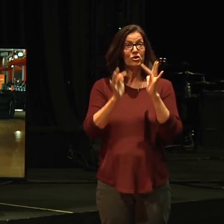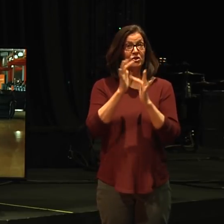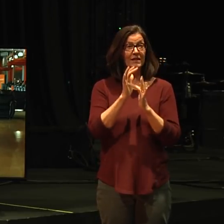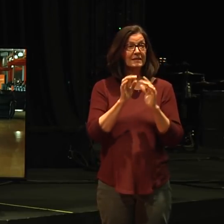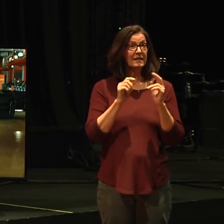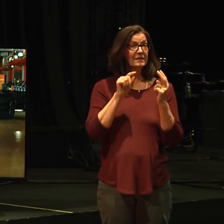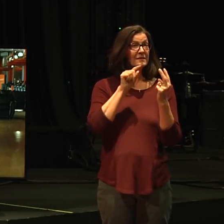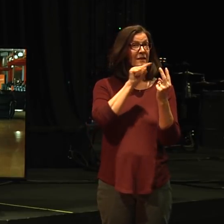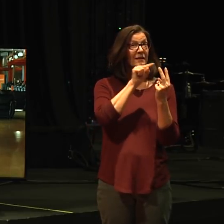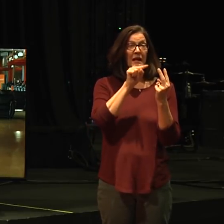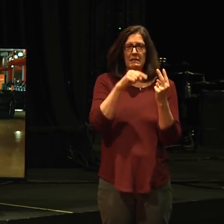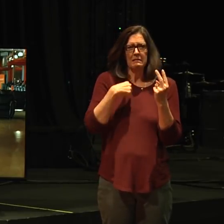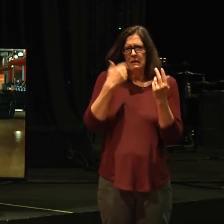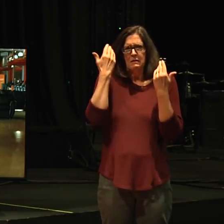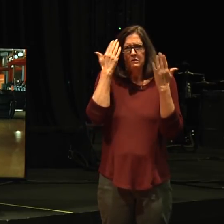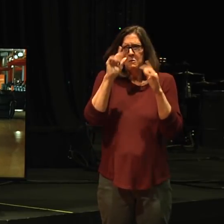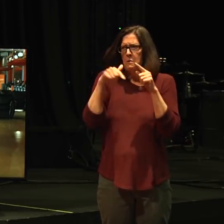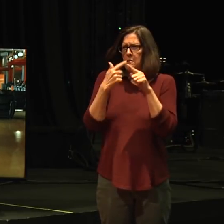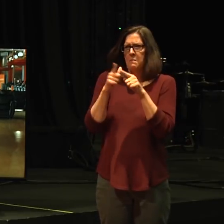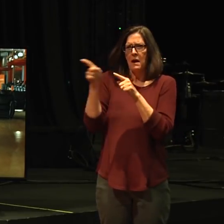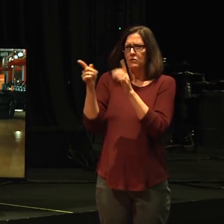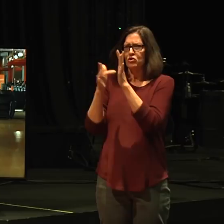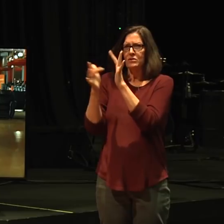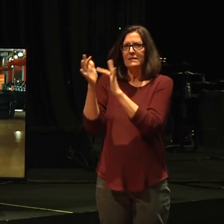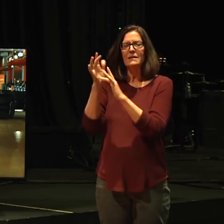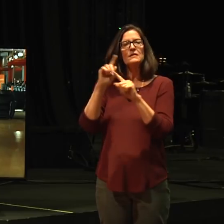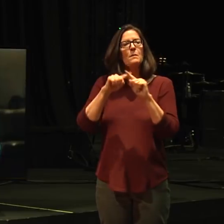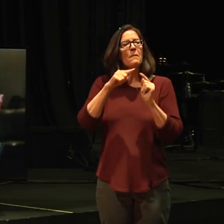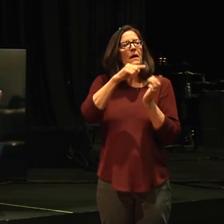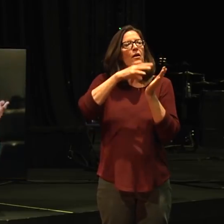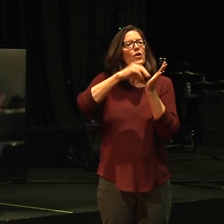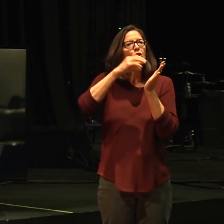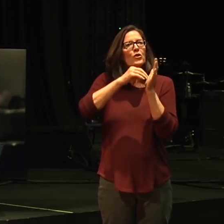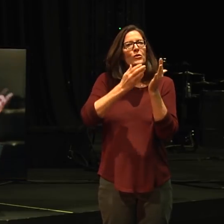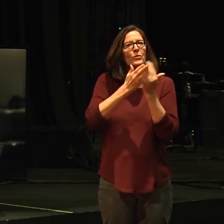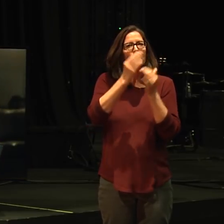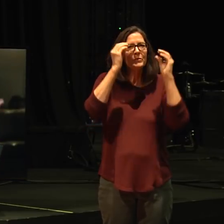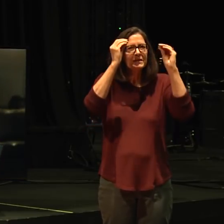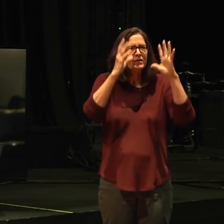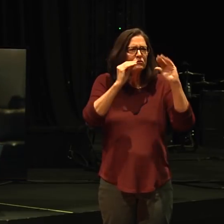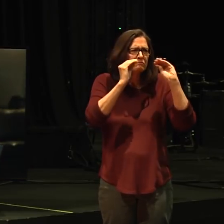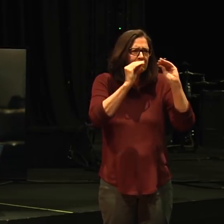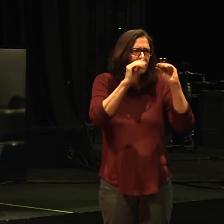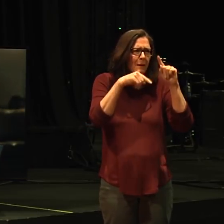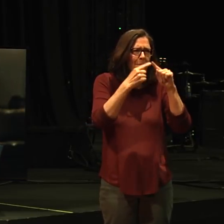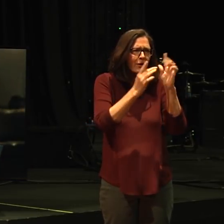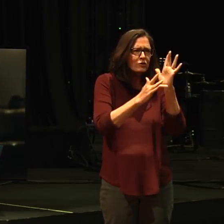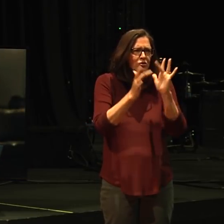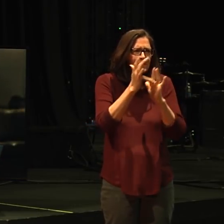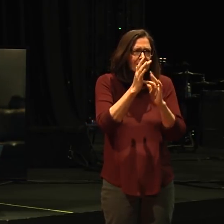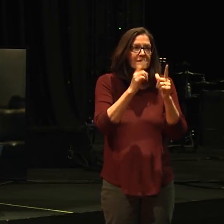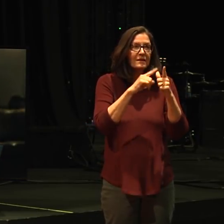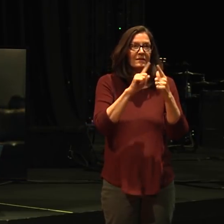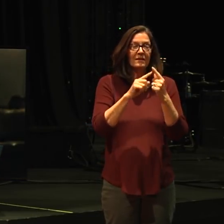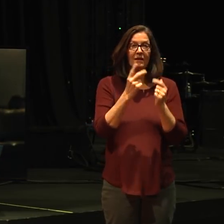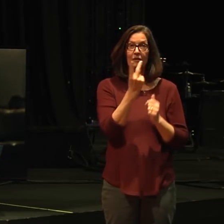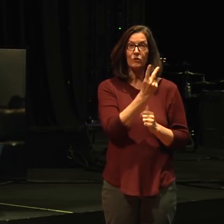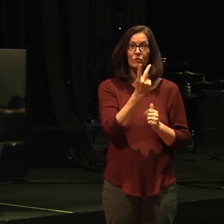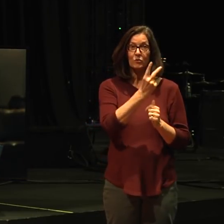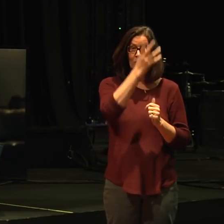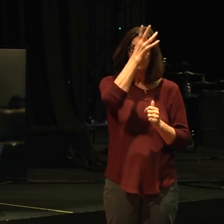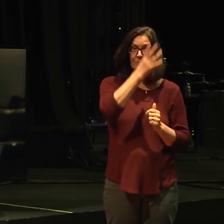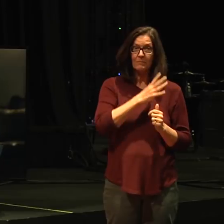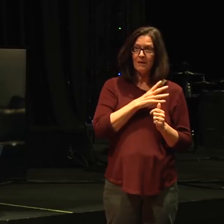except their teacher had said good things about him. So one day when they see Jesus literally walking down the road, they literally start following